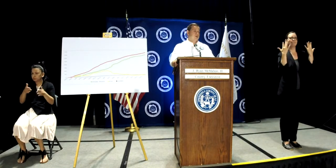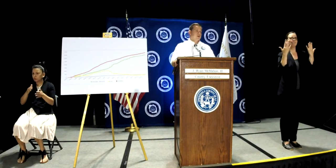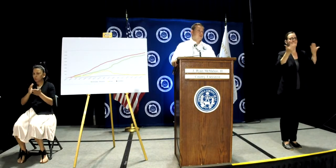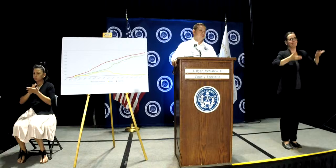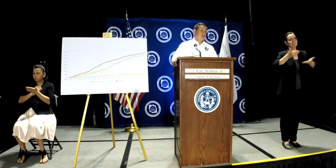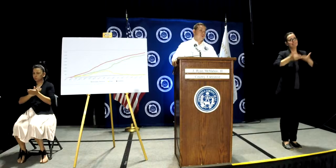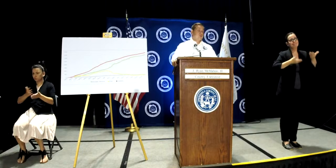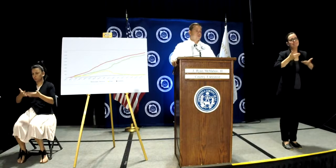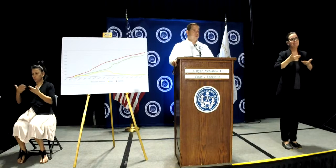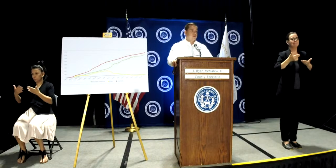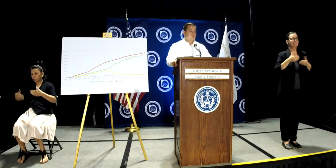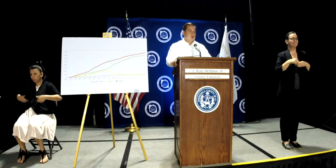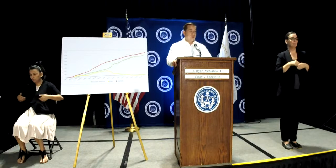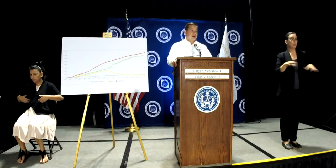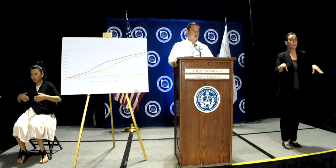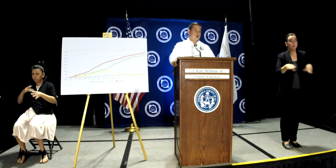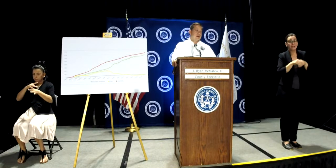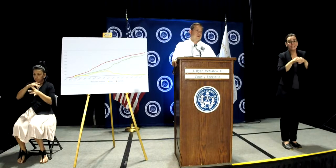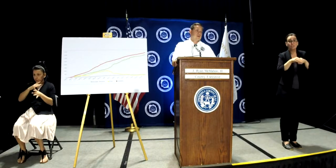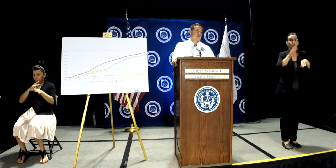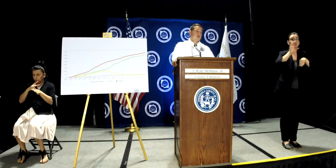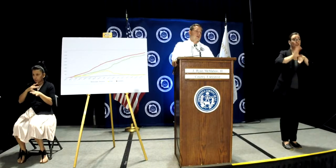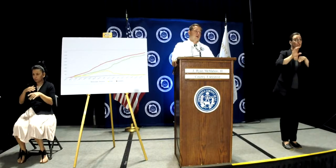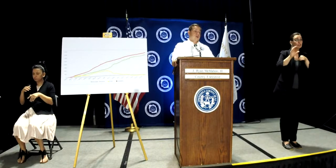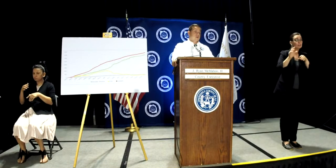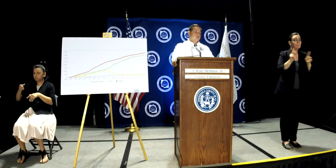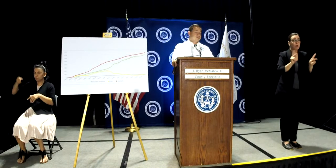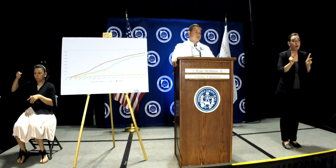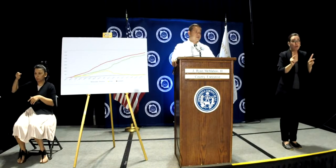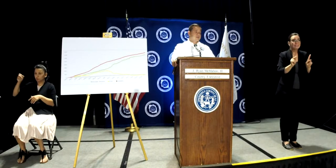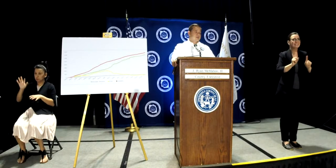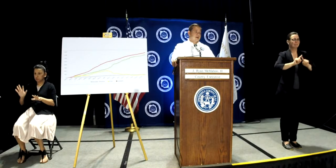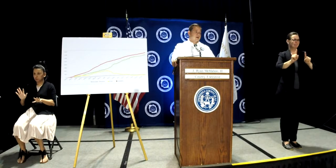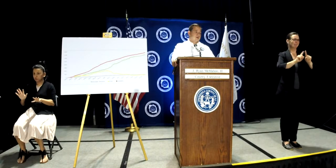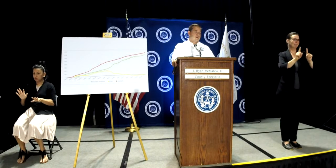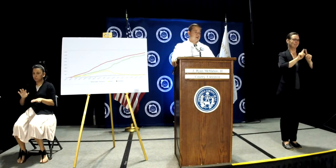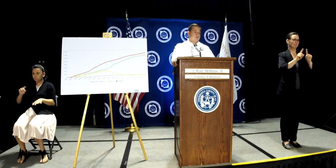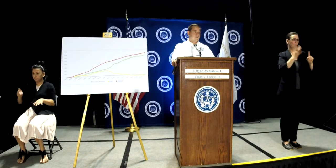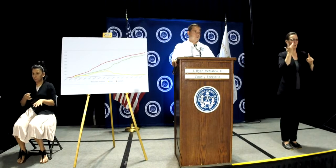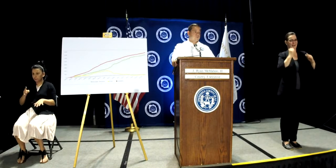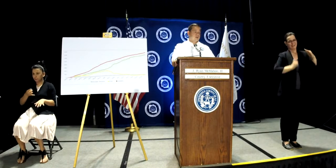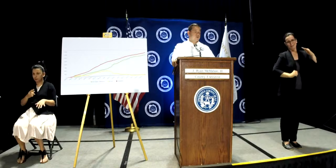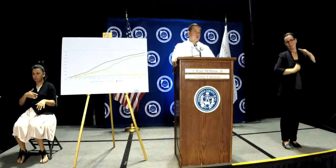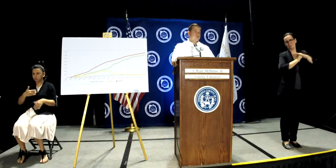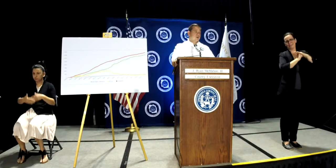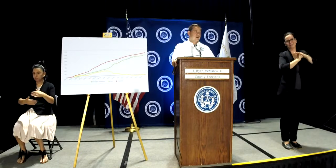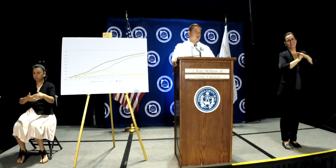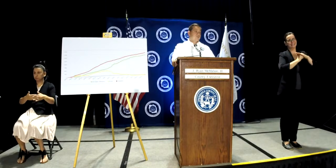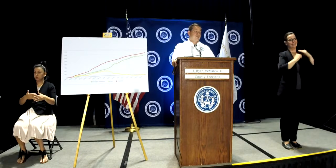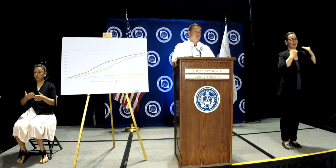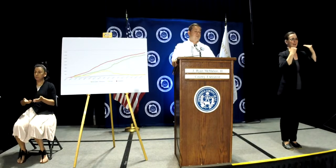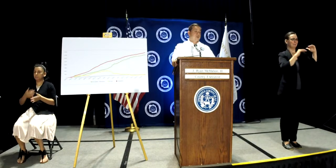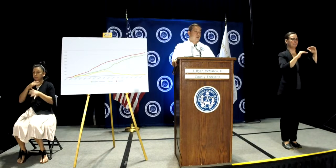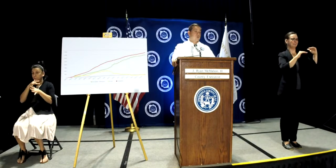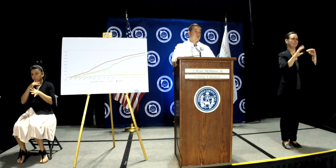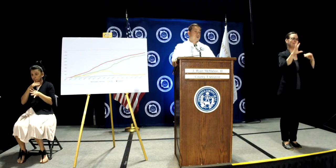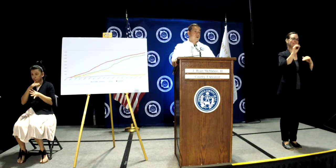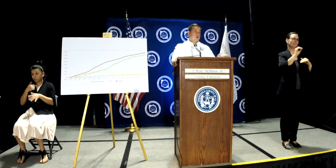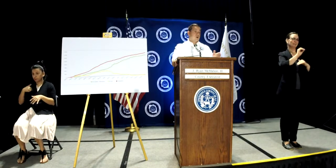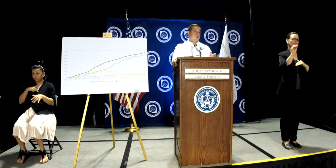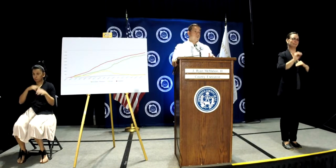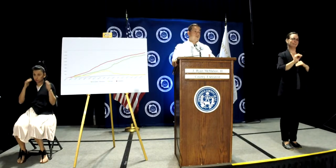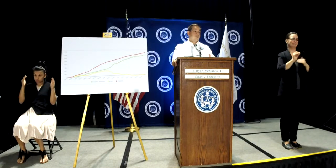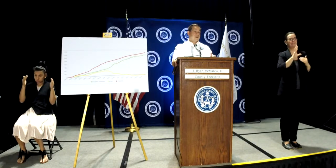people have more than 50 people they want at a wedding. There are businesses that are that took the PPP